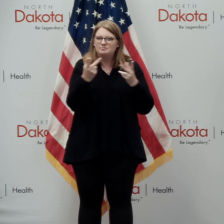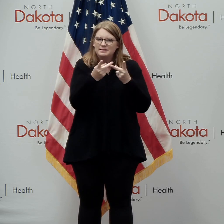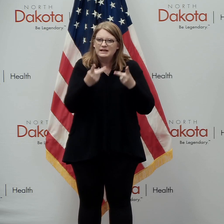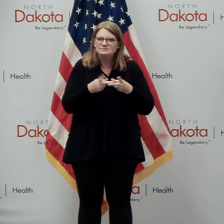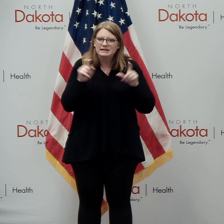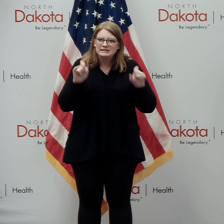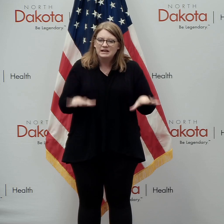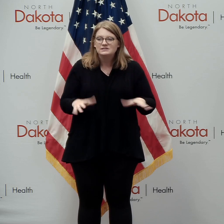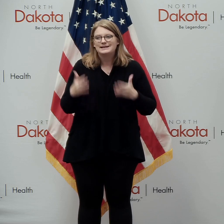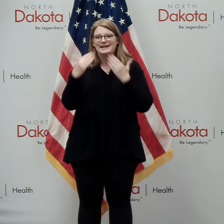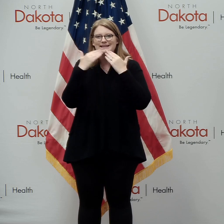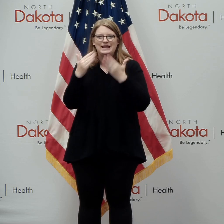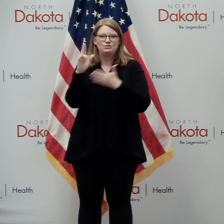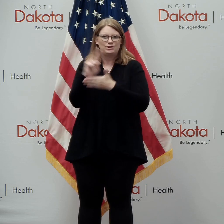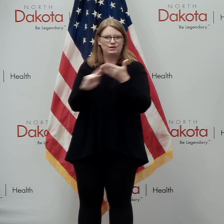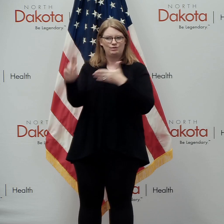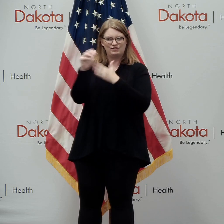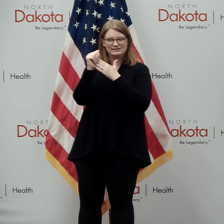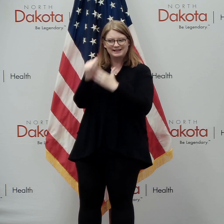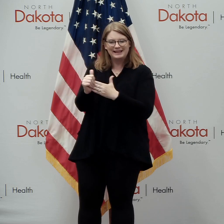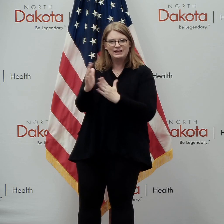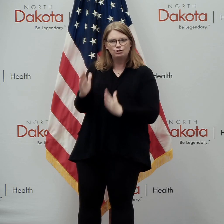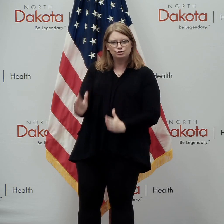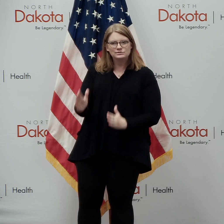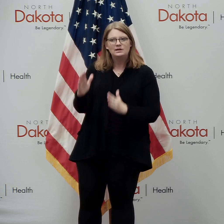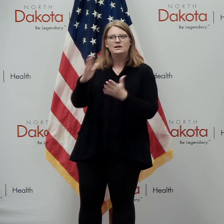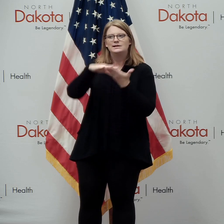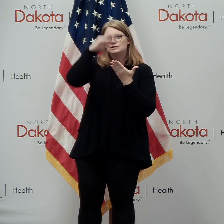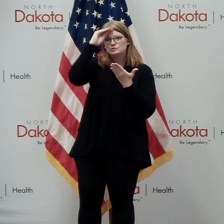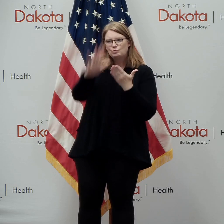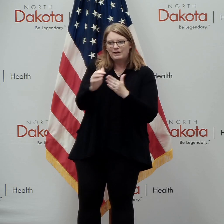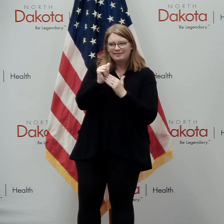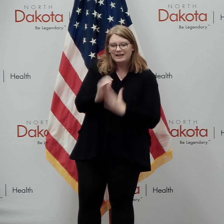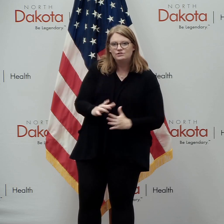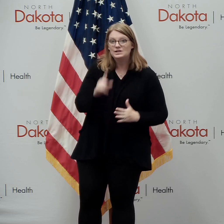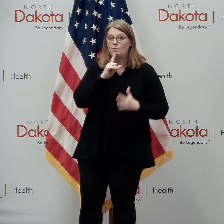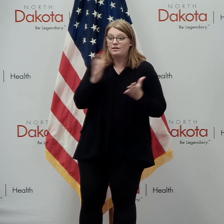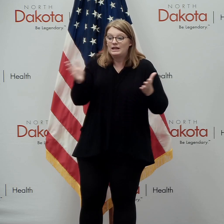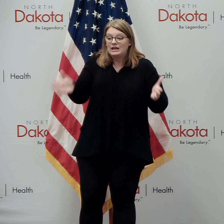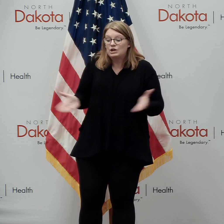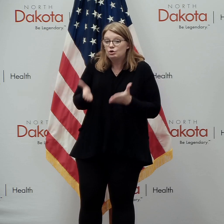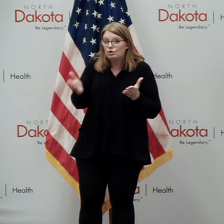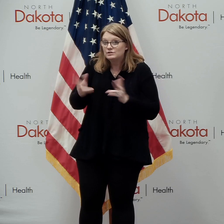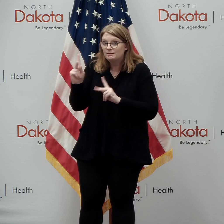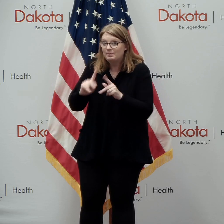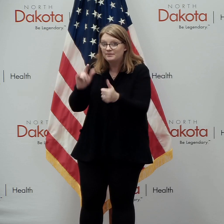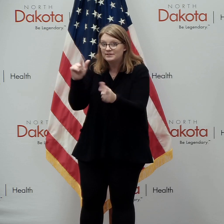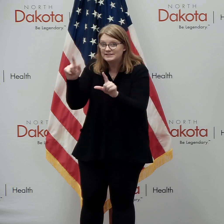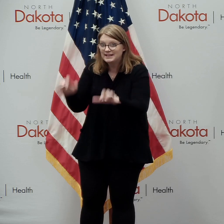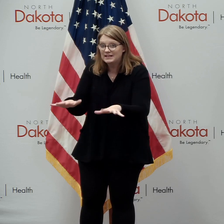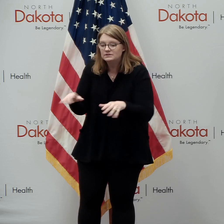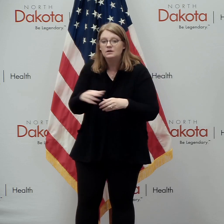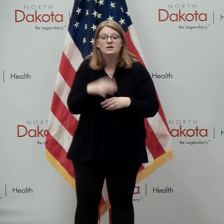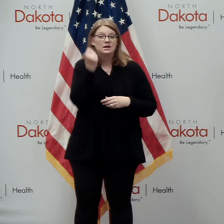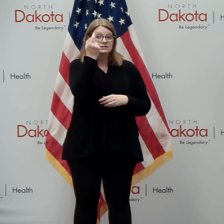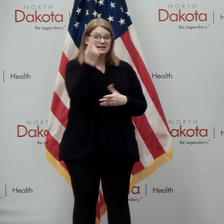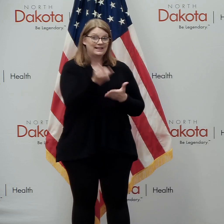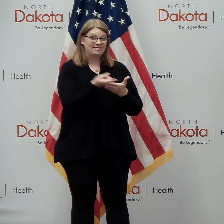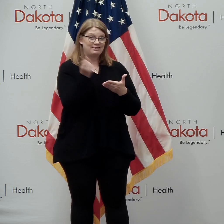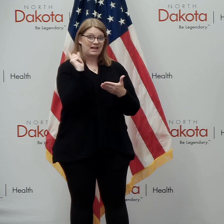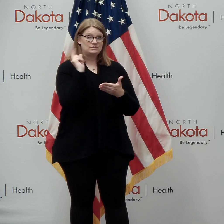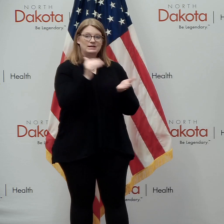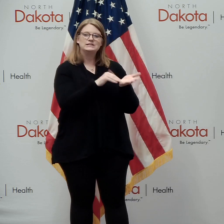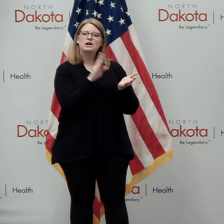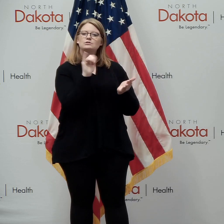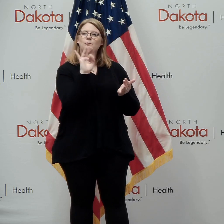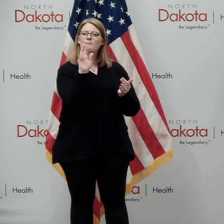helping to drive that charge and those student leaders that are involved in that. But as Dr. Birx from the White House was here last week, she spoke